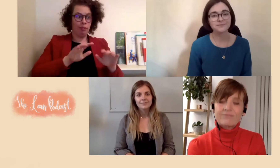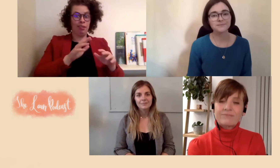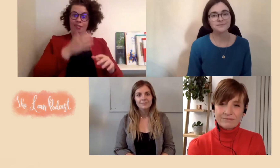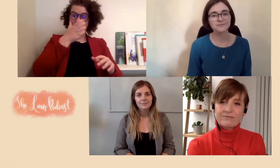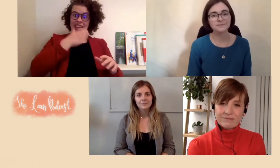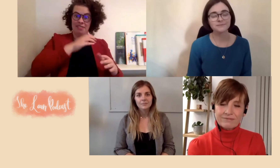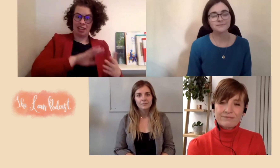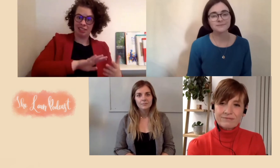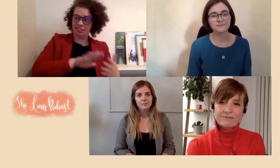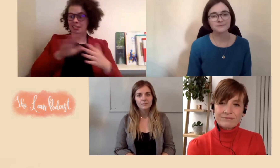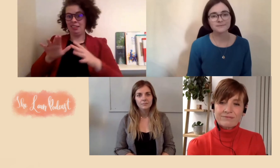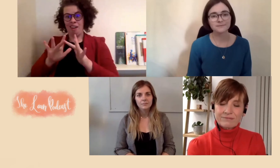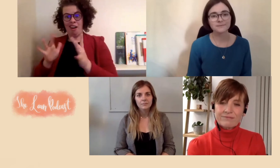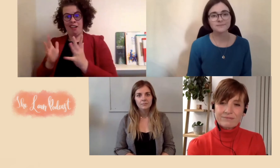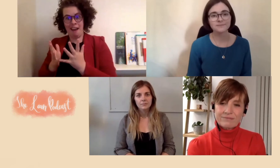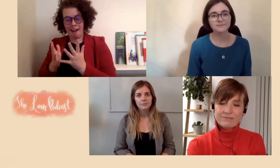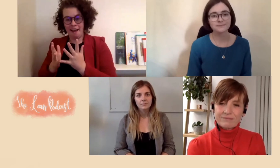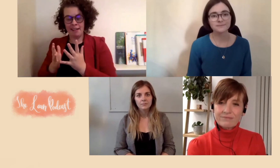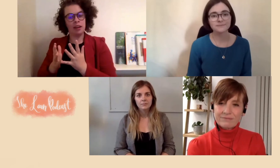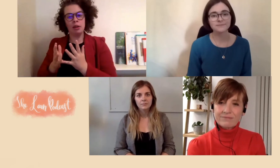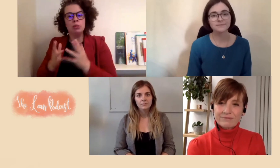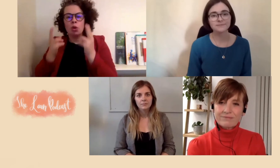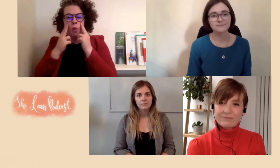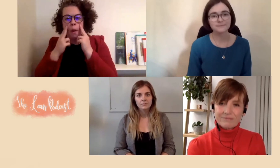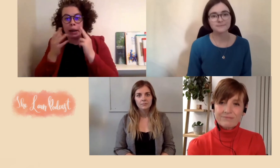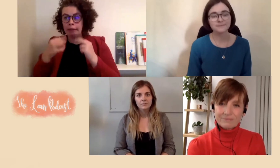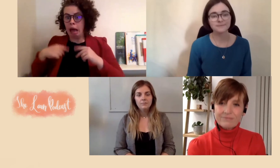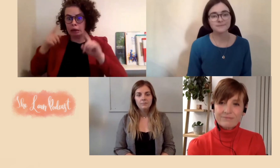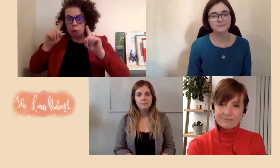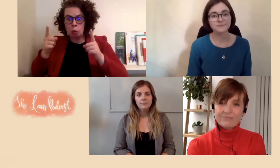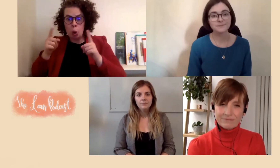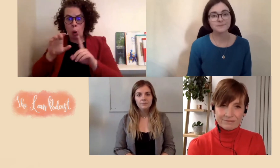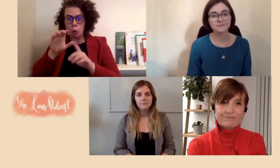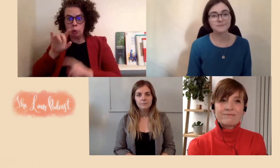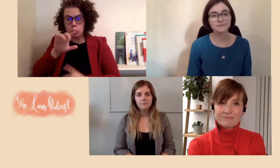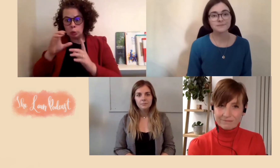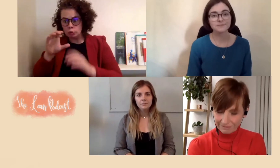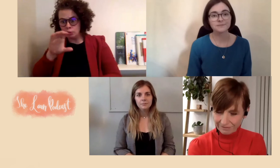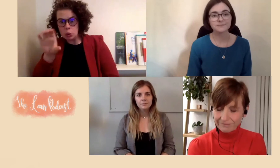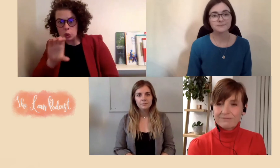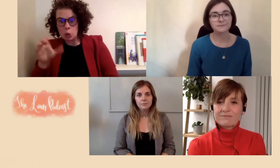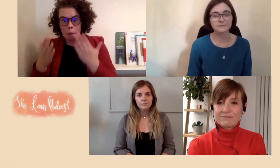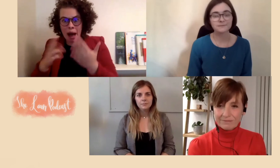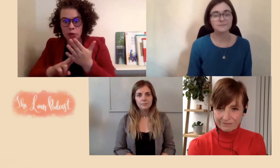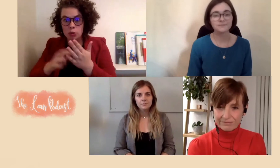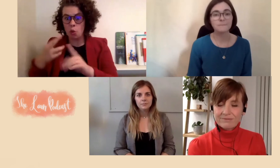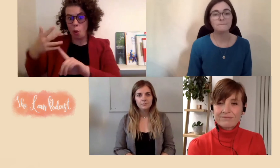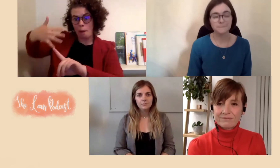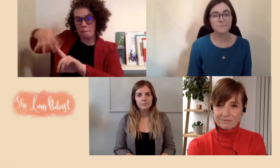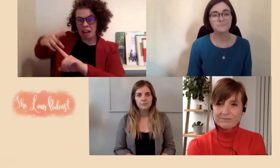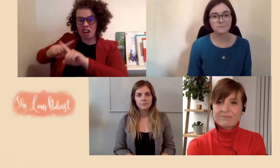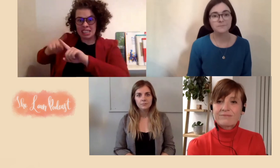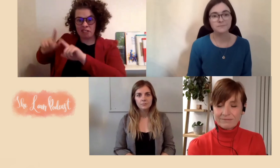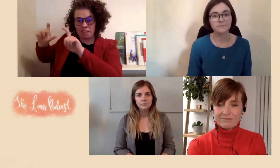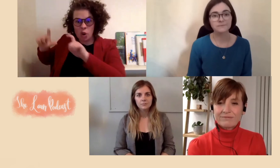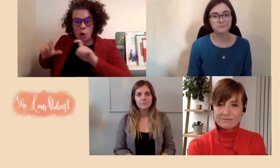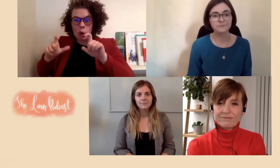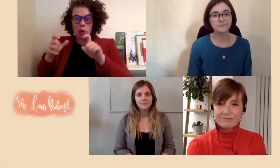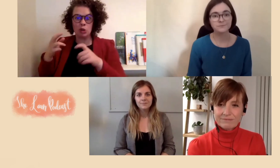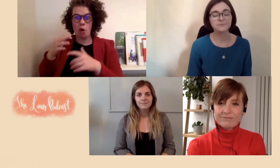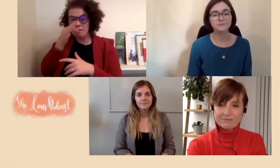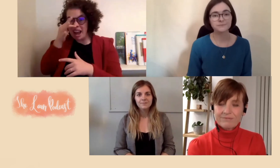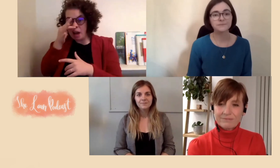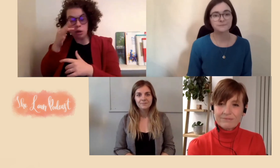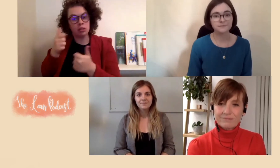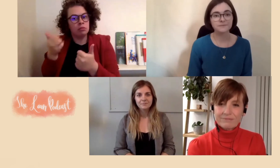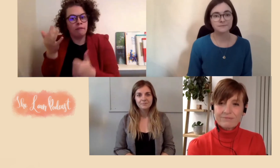totally like you weren't seen as unprofessional because you weren't able, because you didn't have your ducks in a row, right? Because everyone was in the